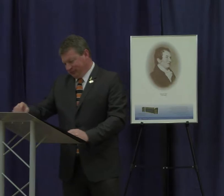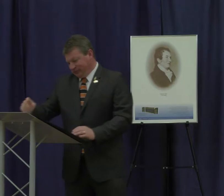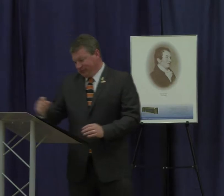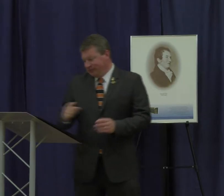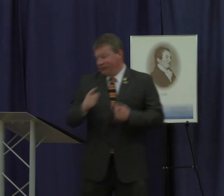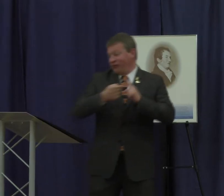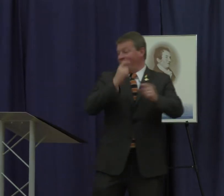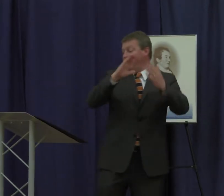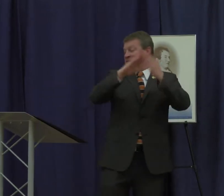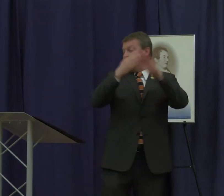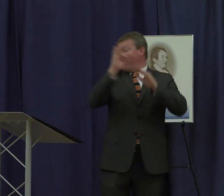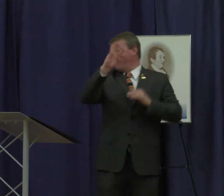his proclamation.